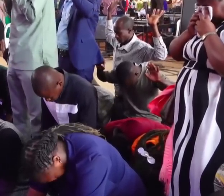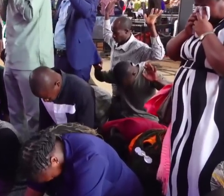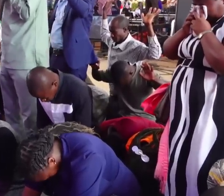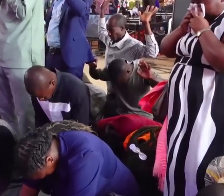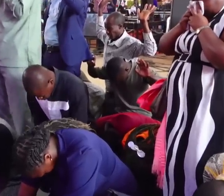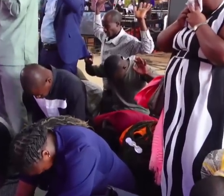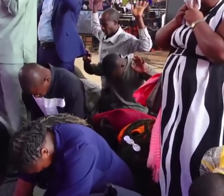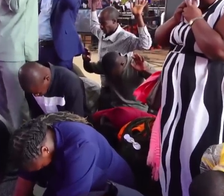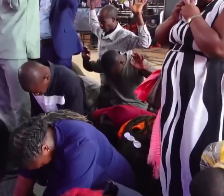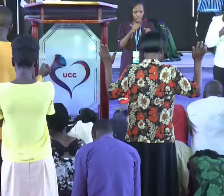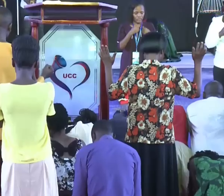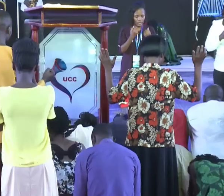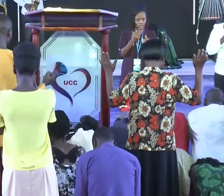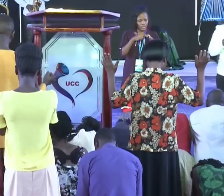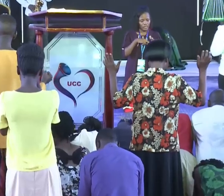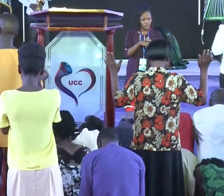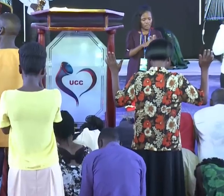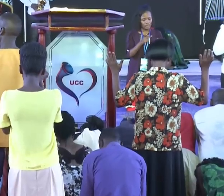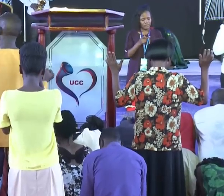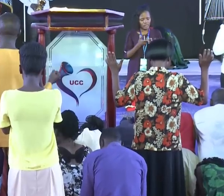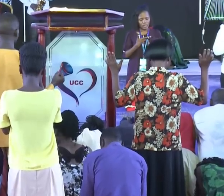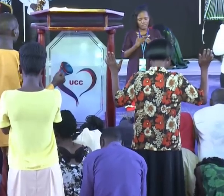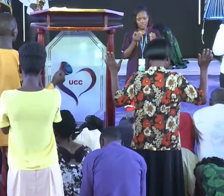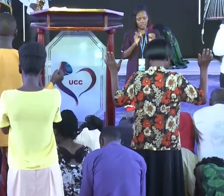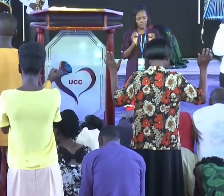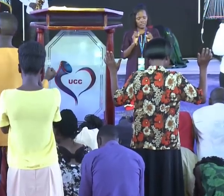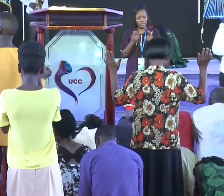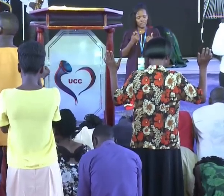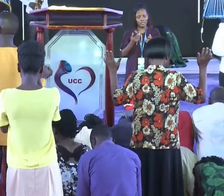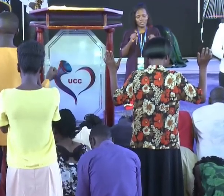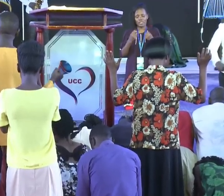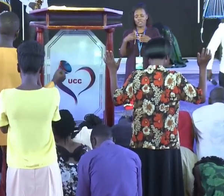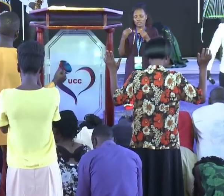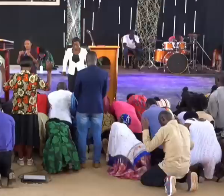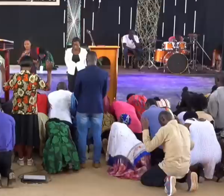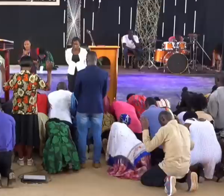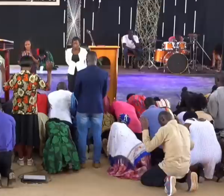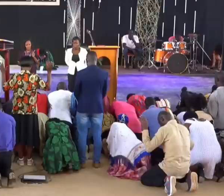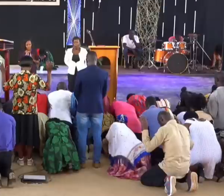Tunadawa lino mulabu. We have nowhere else to go.